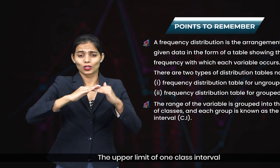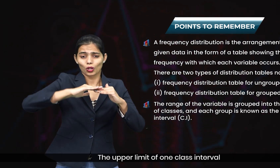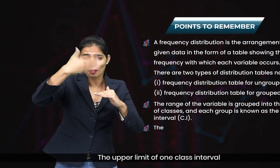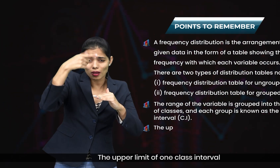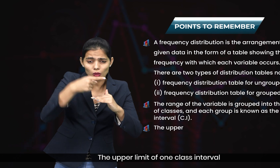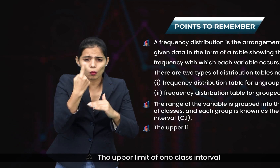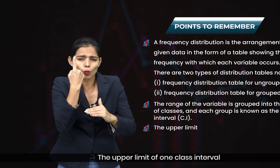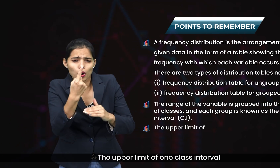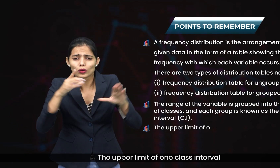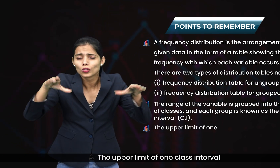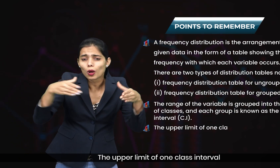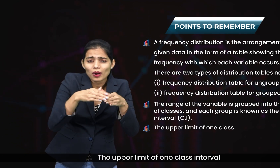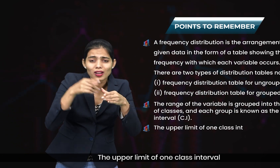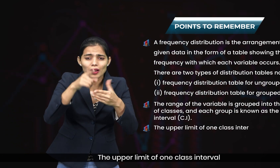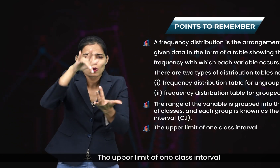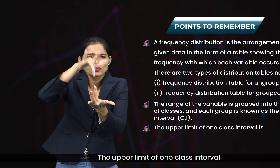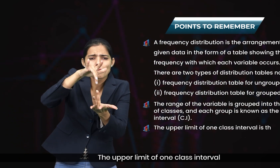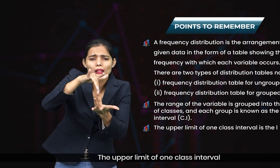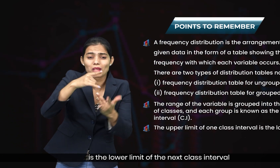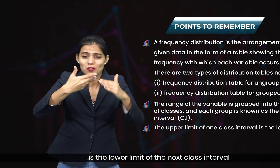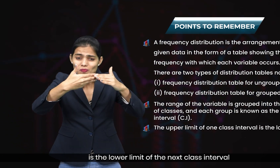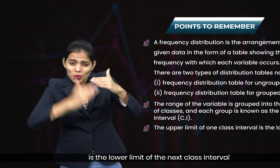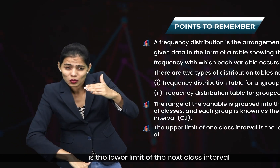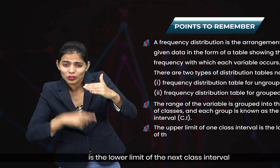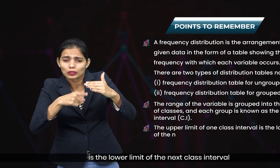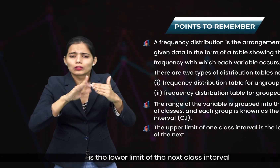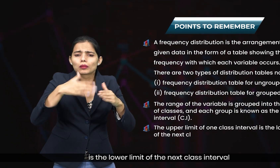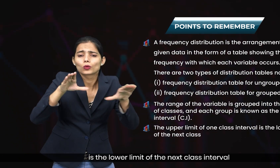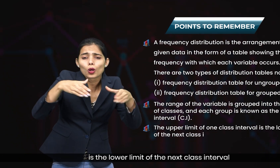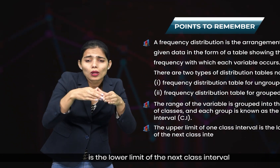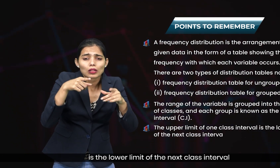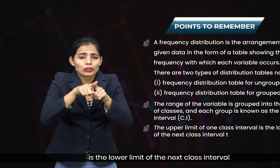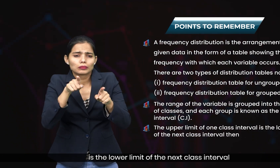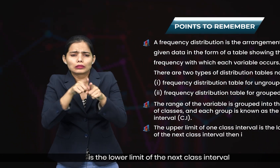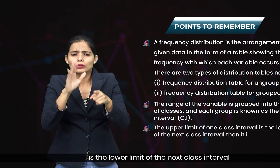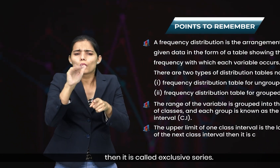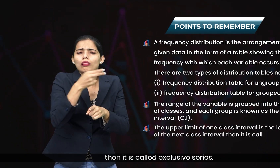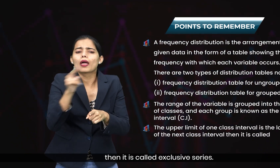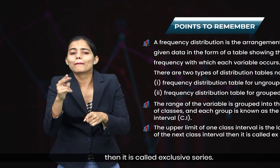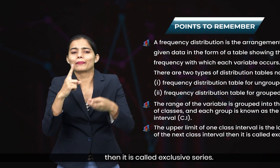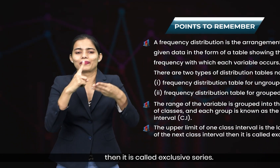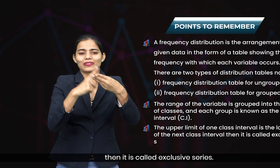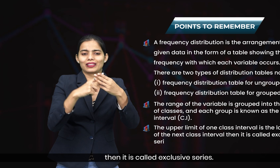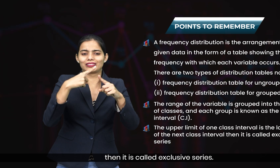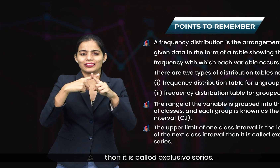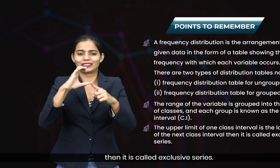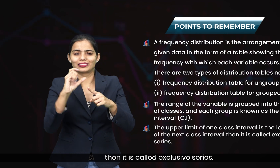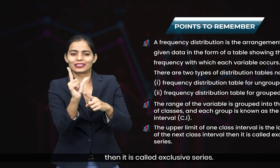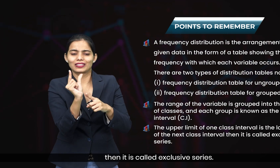The upper limit of one class interval is the lower limit of the next class interval. Then it is called exclusive